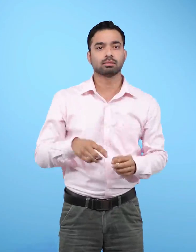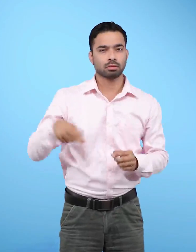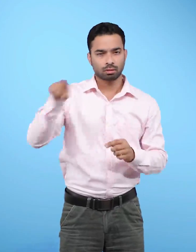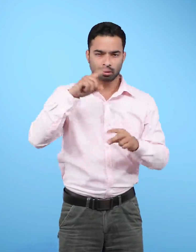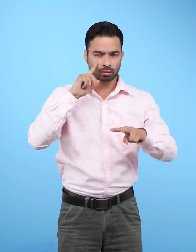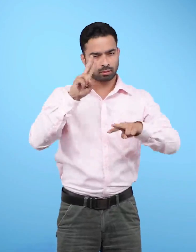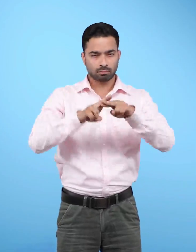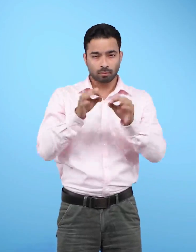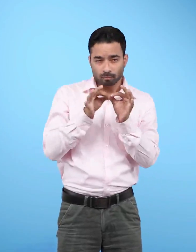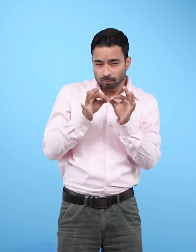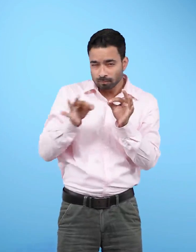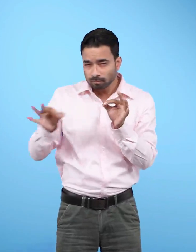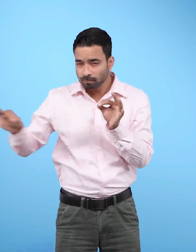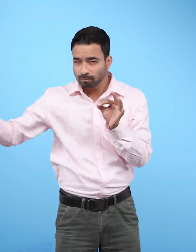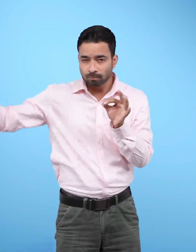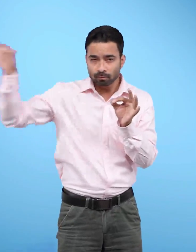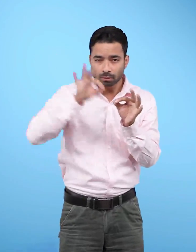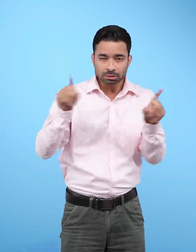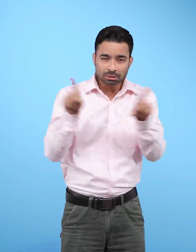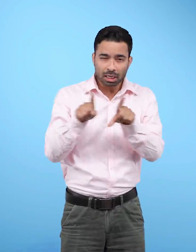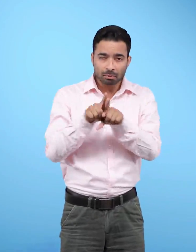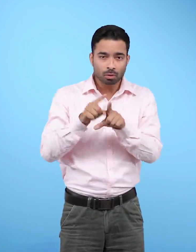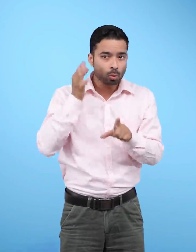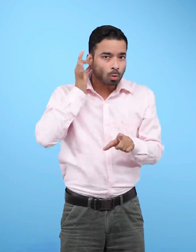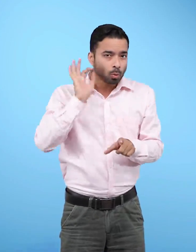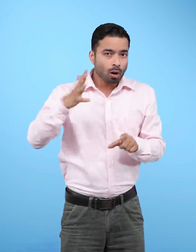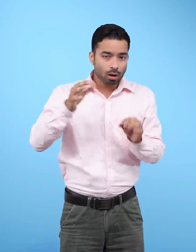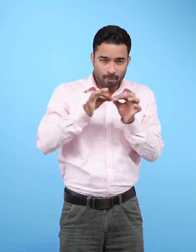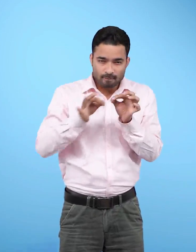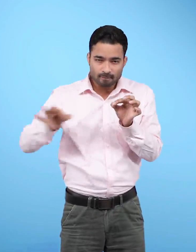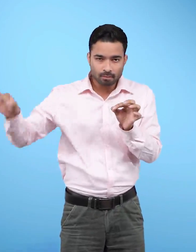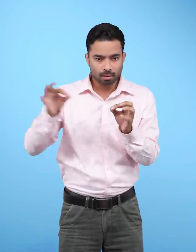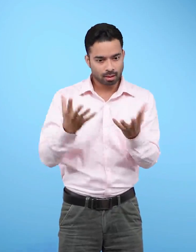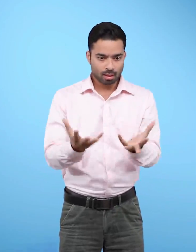With that much gold wire, I can become the king.